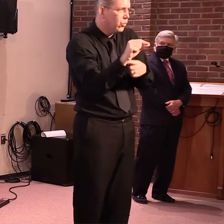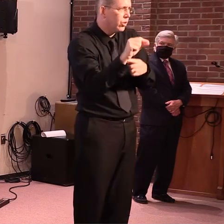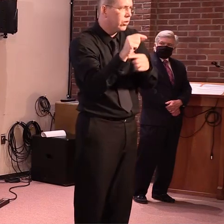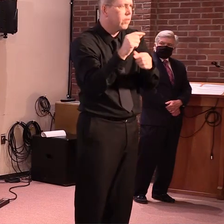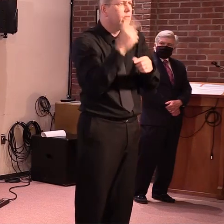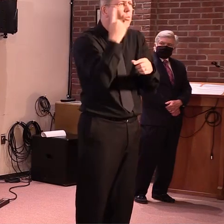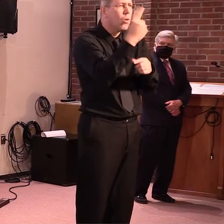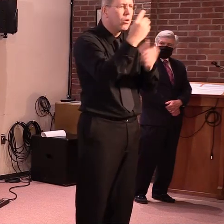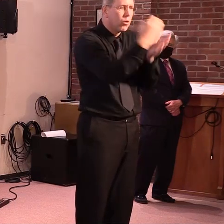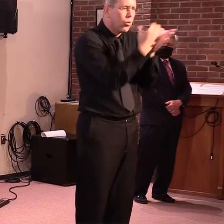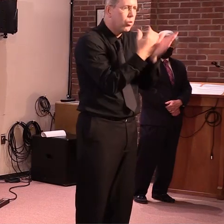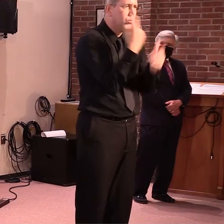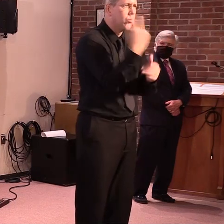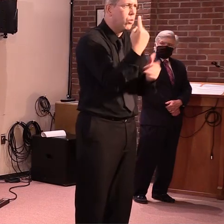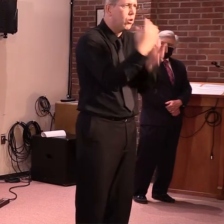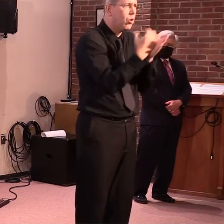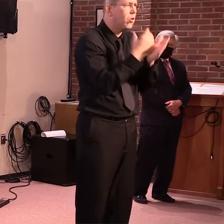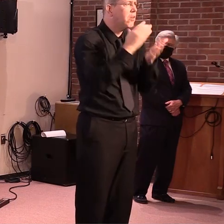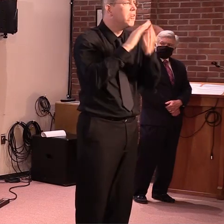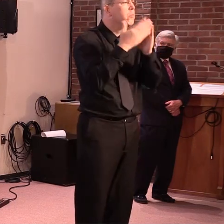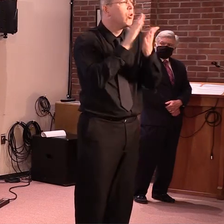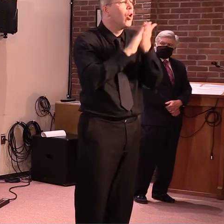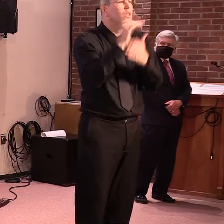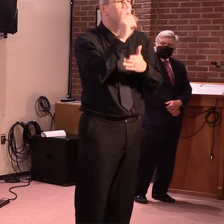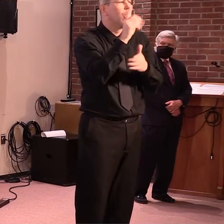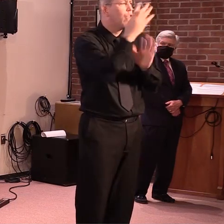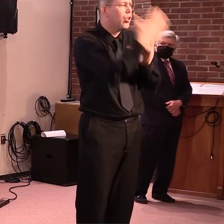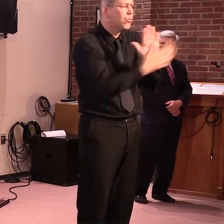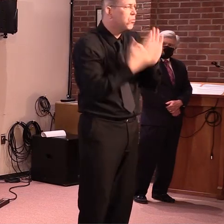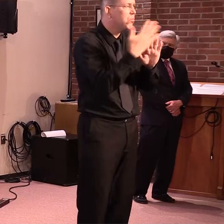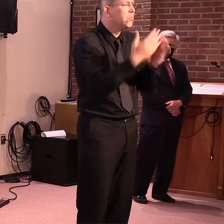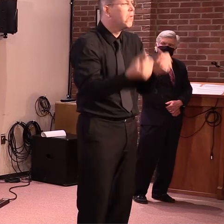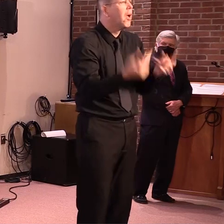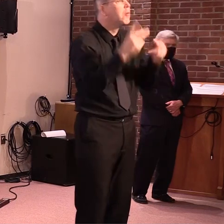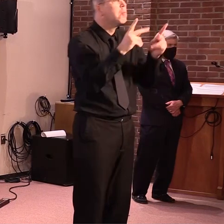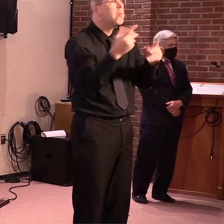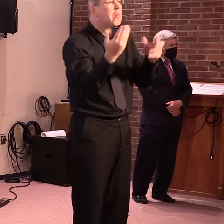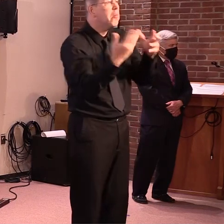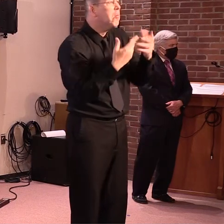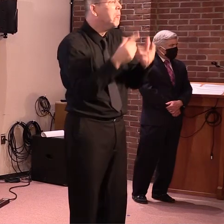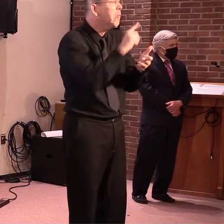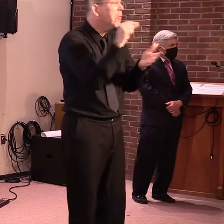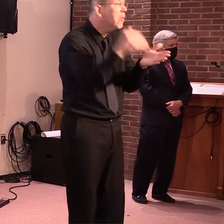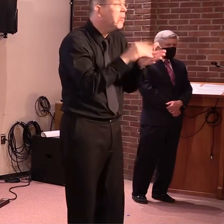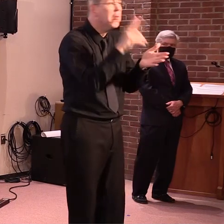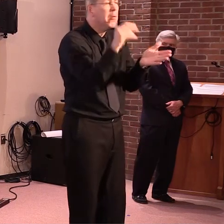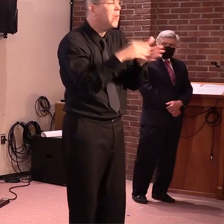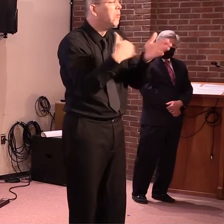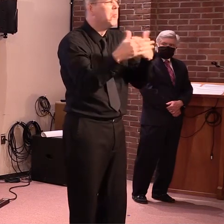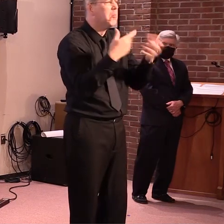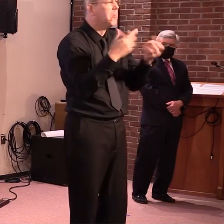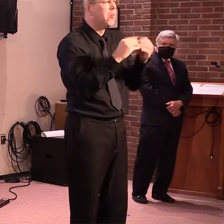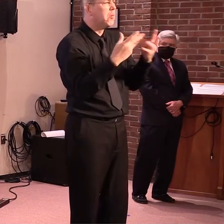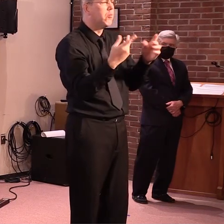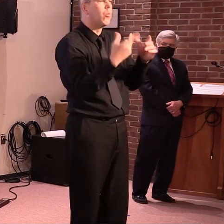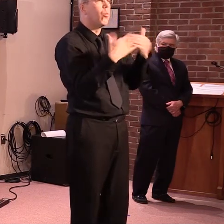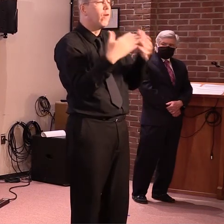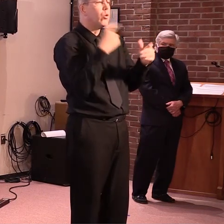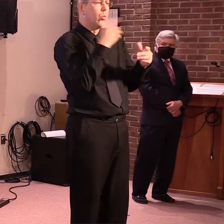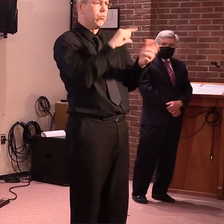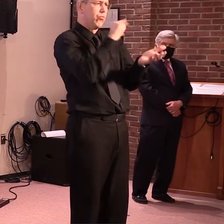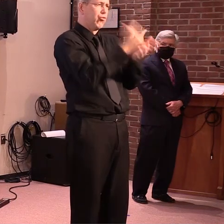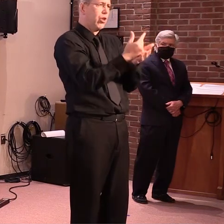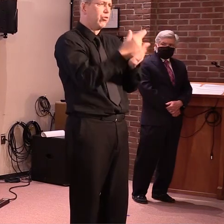commitment no matter how many young people in the class participate. So it's a remarkable commitment on the part